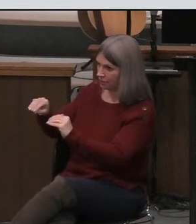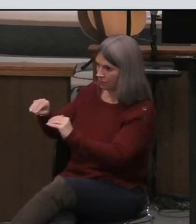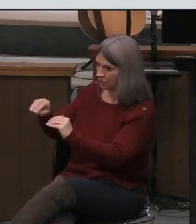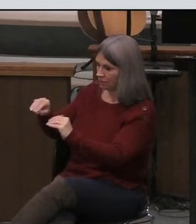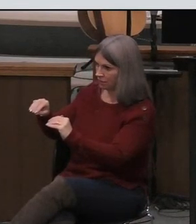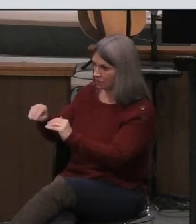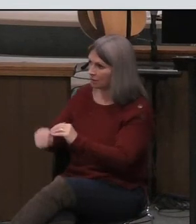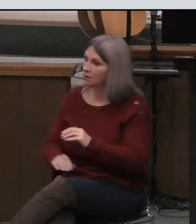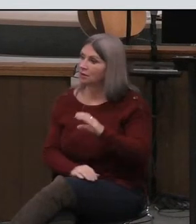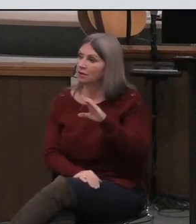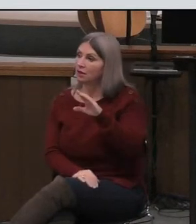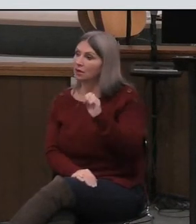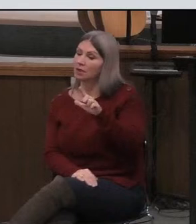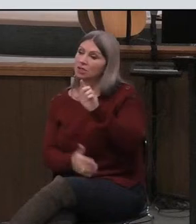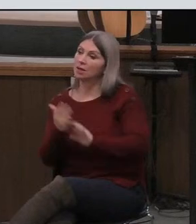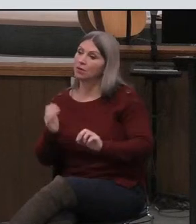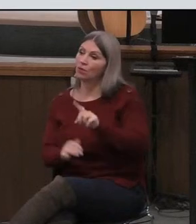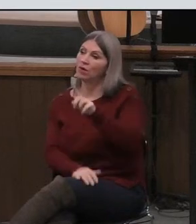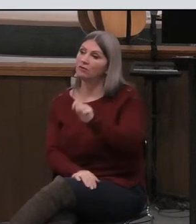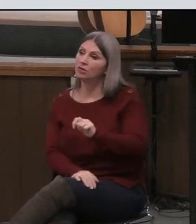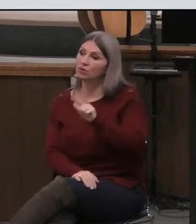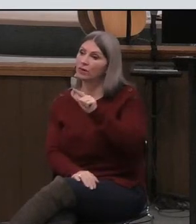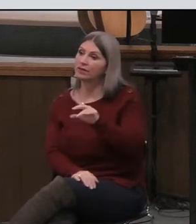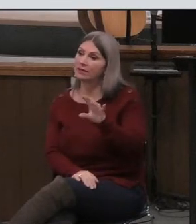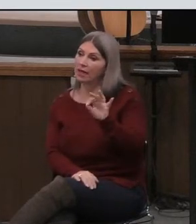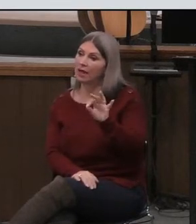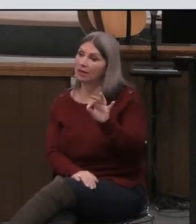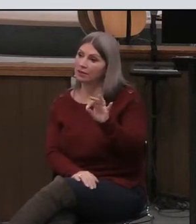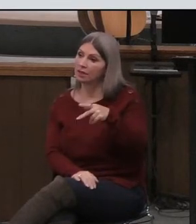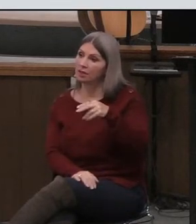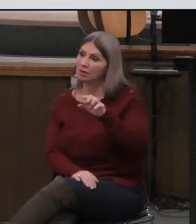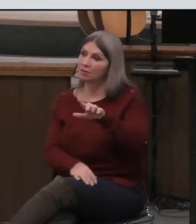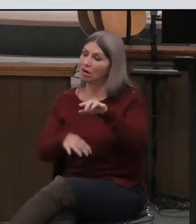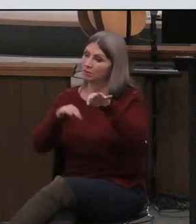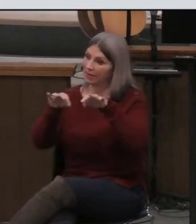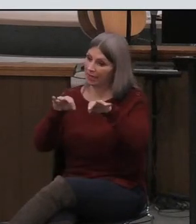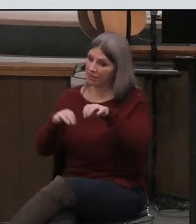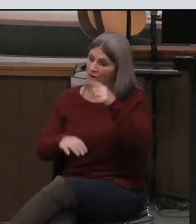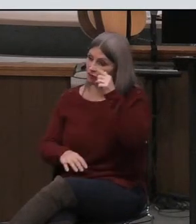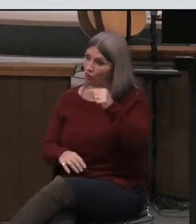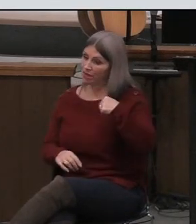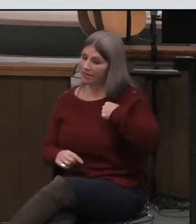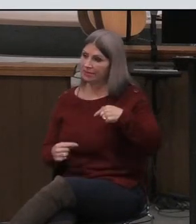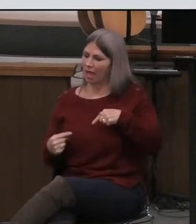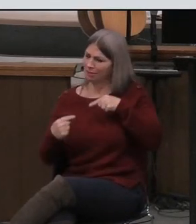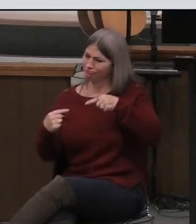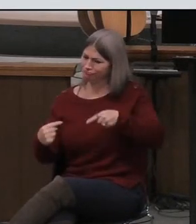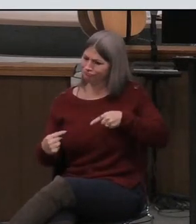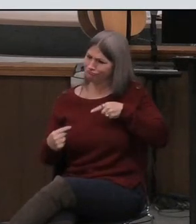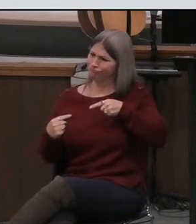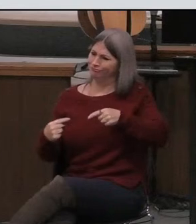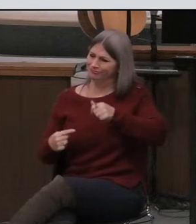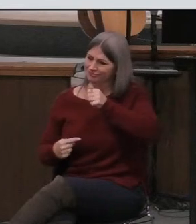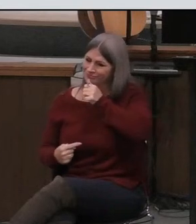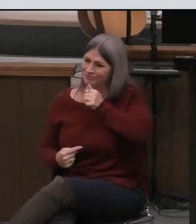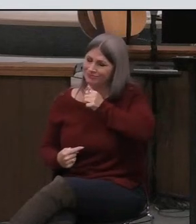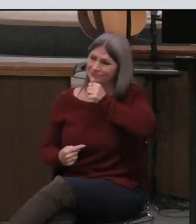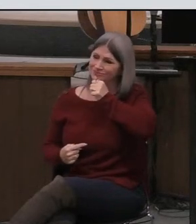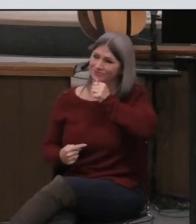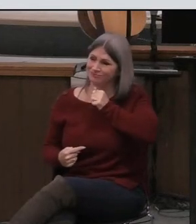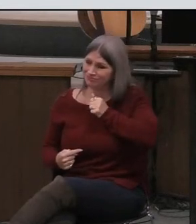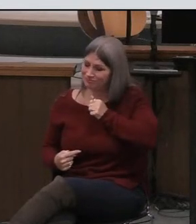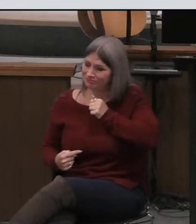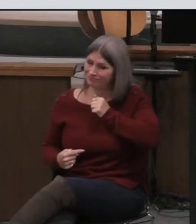Finally, in Colossians 1:29, Paul says, "For this I toil, struggling with all